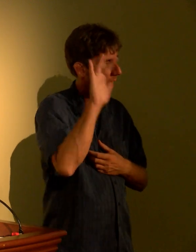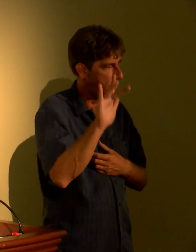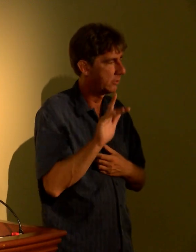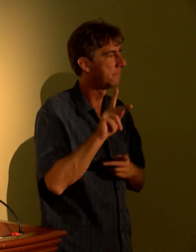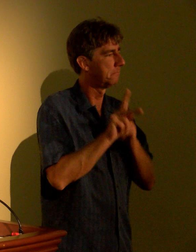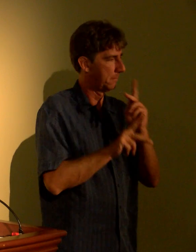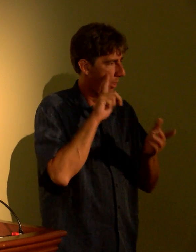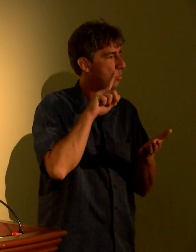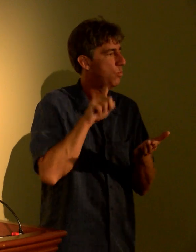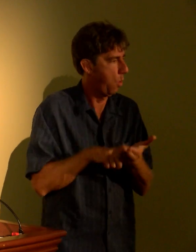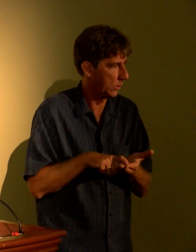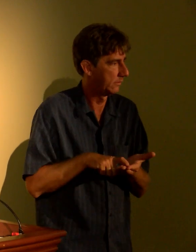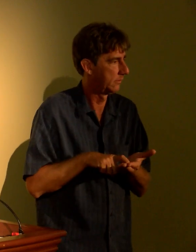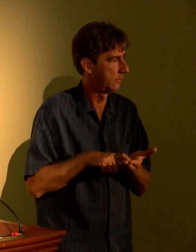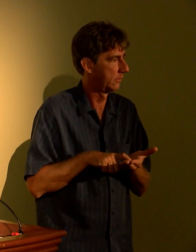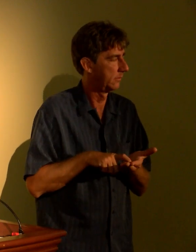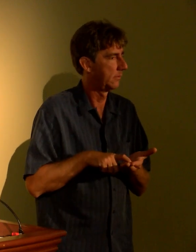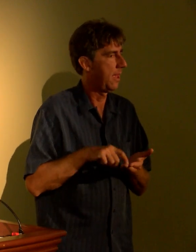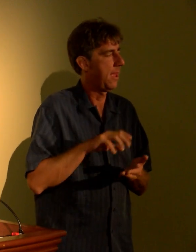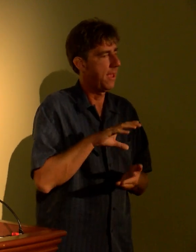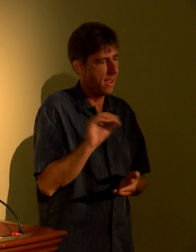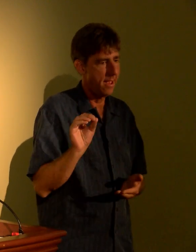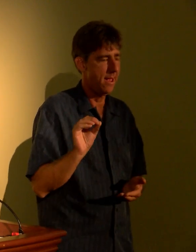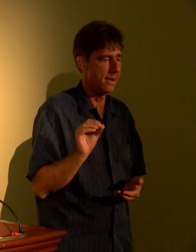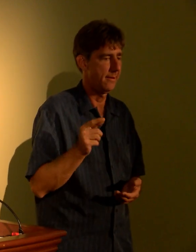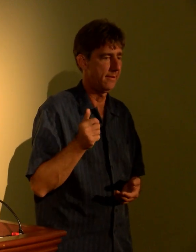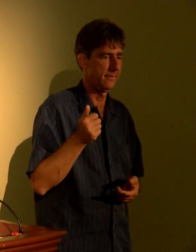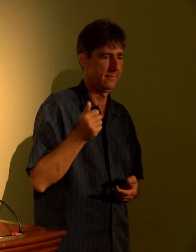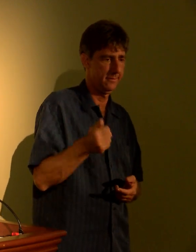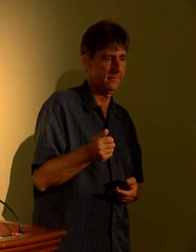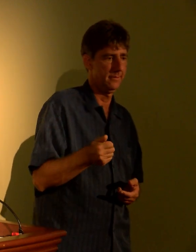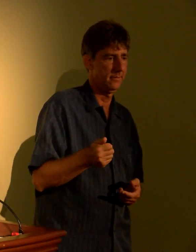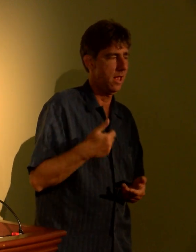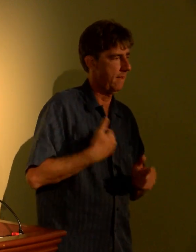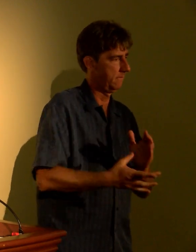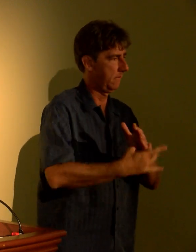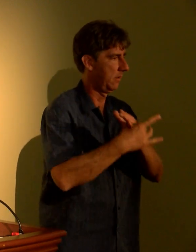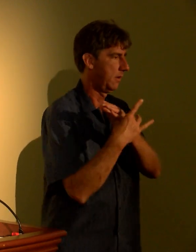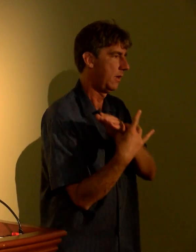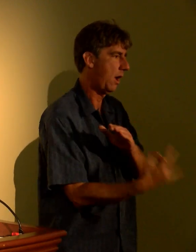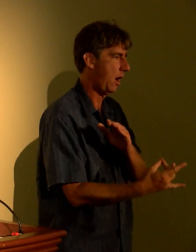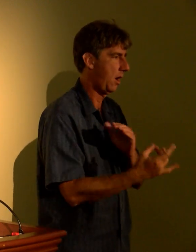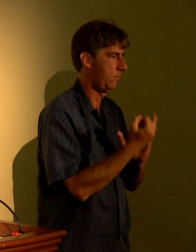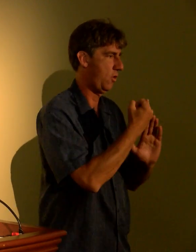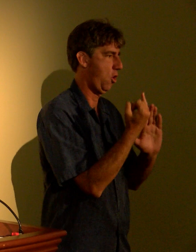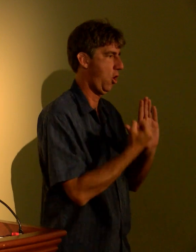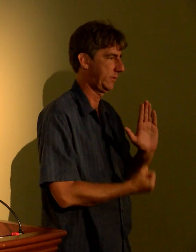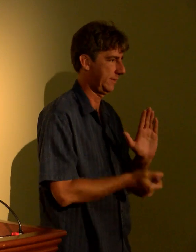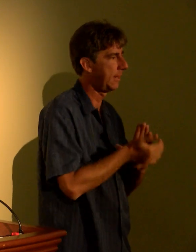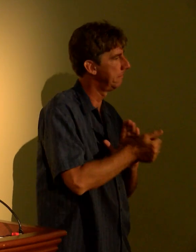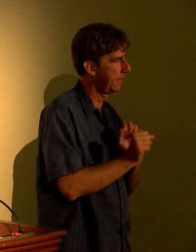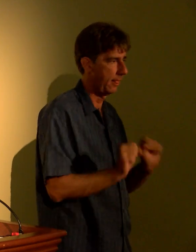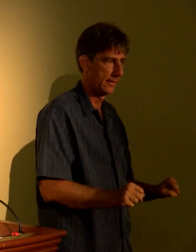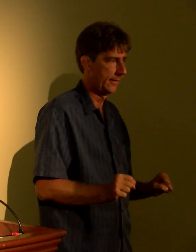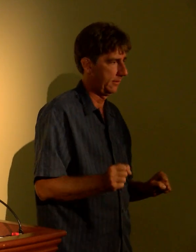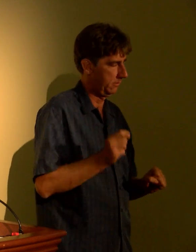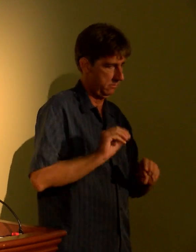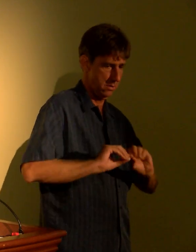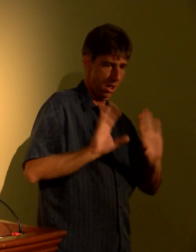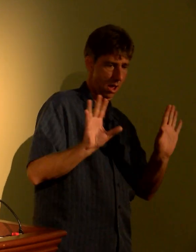noticed, and that he was had a ability, artistic ability, that people also